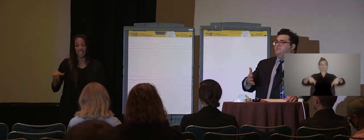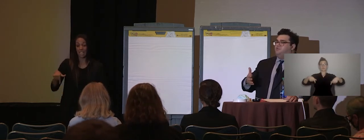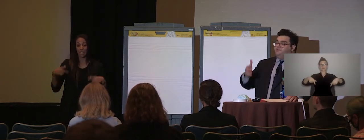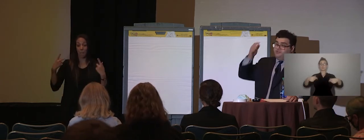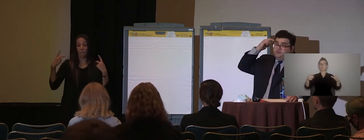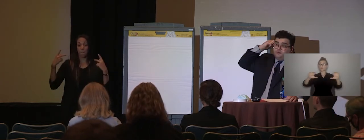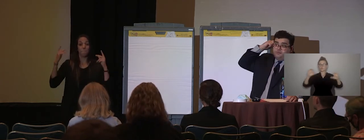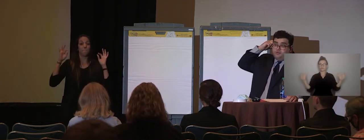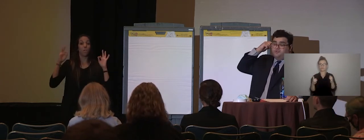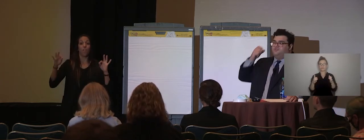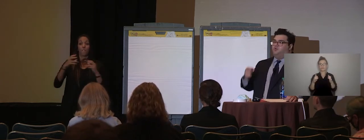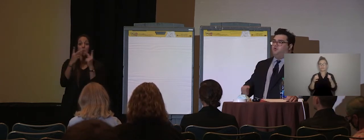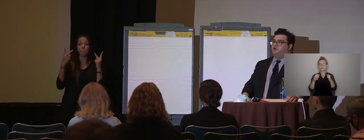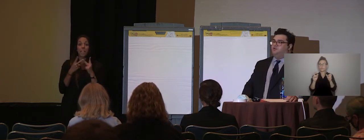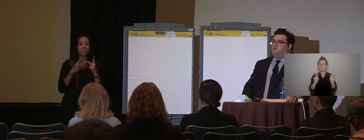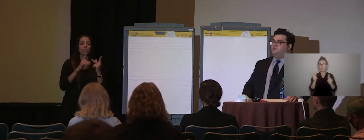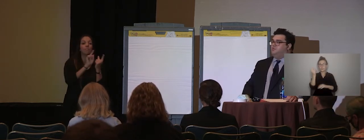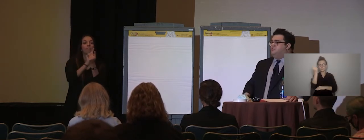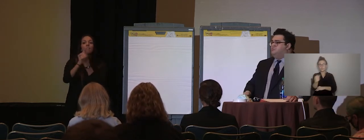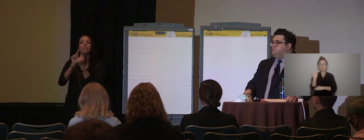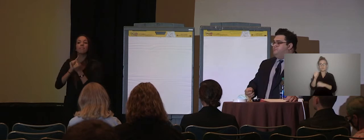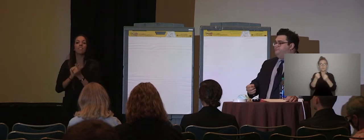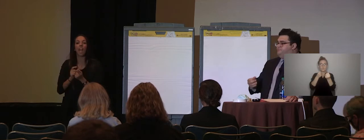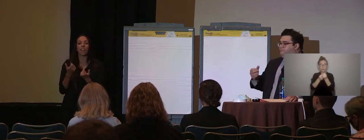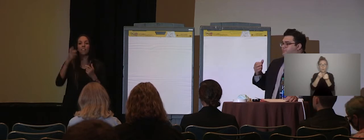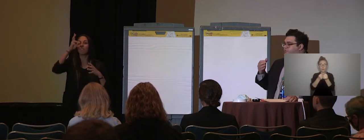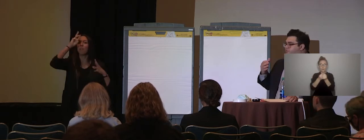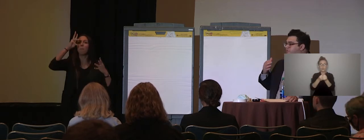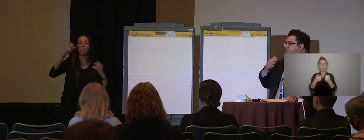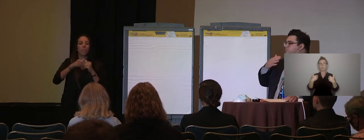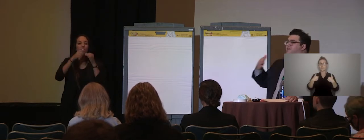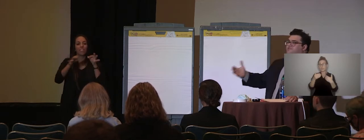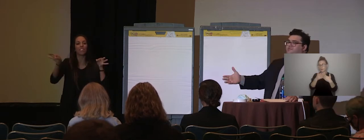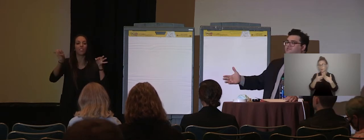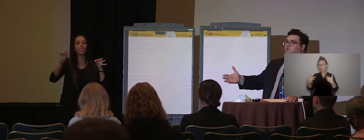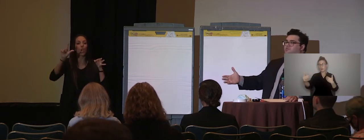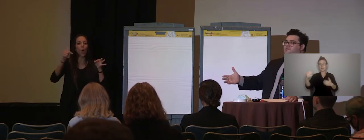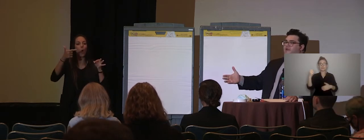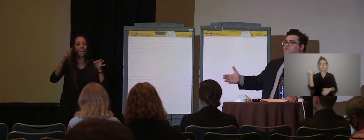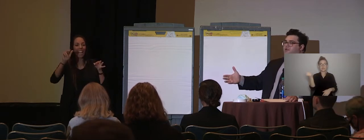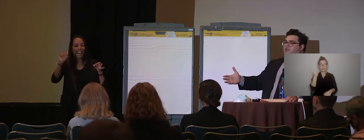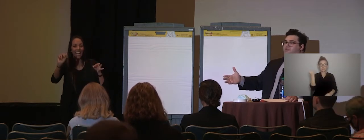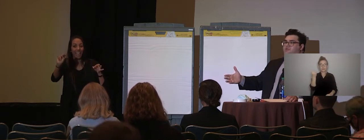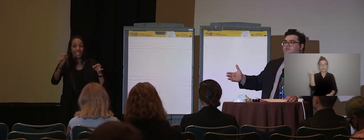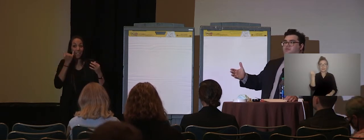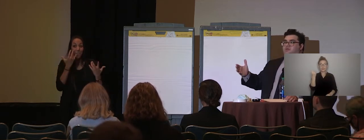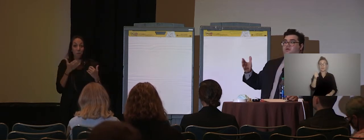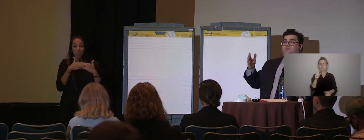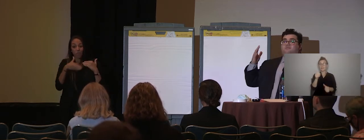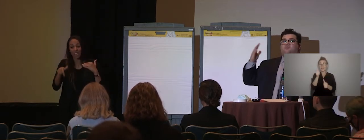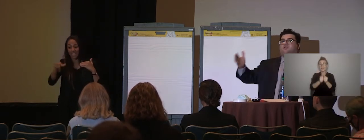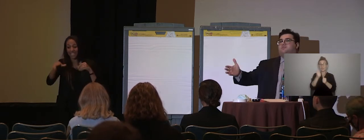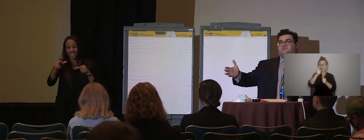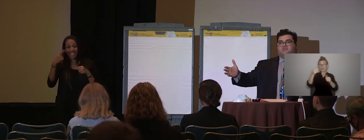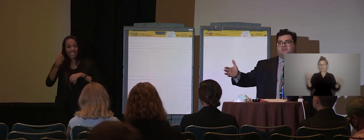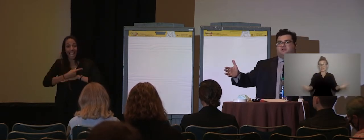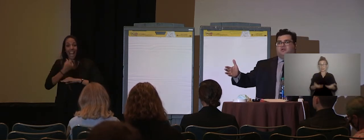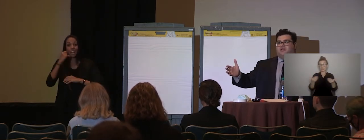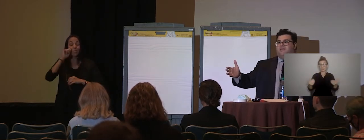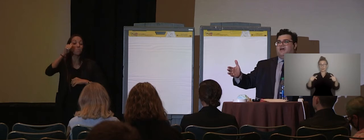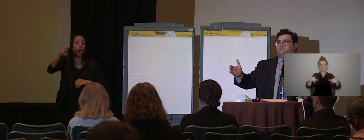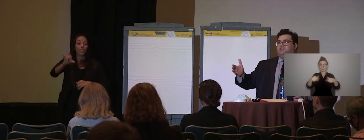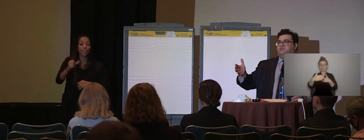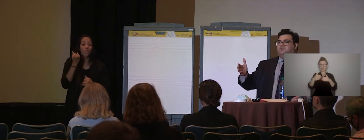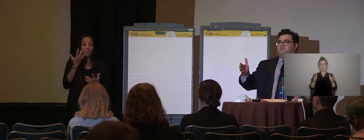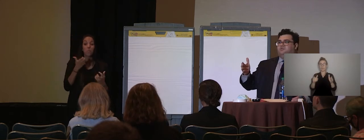rally people to your support. I mean, you have a rest of this whole Saturday. Everyone who's in here,